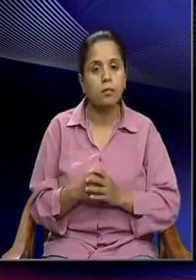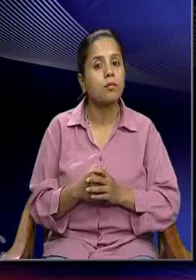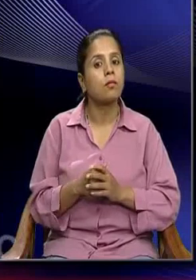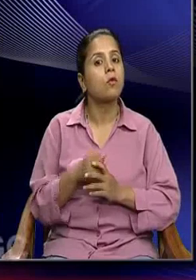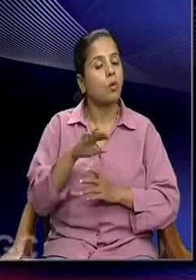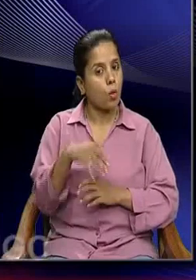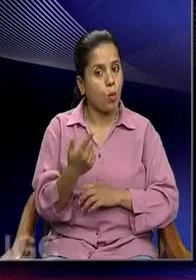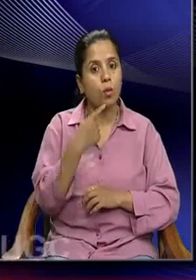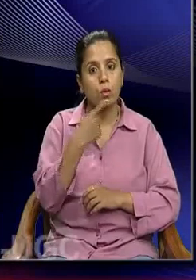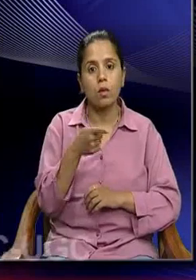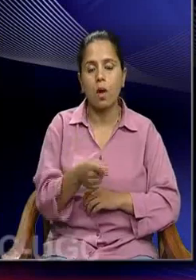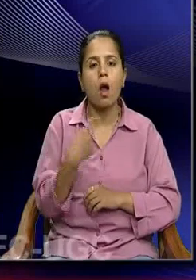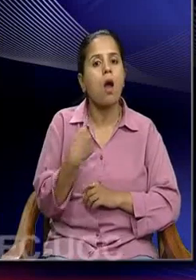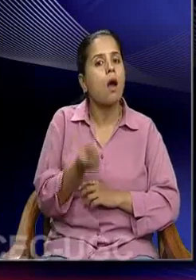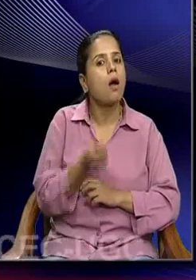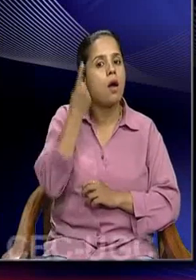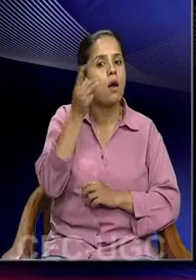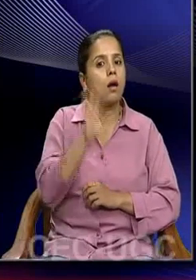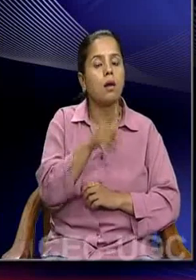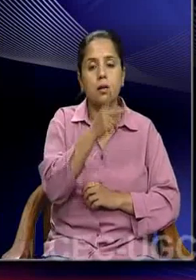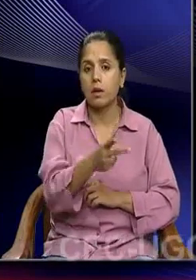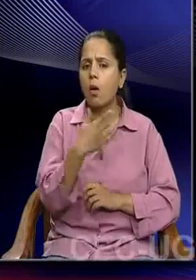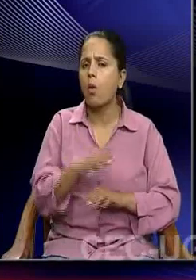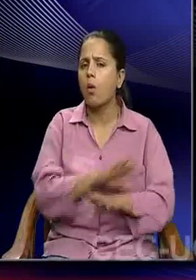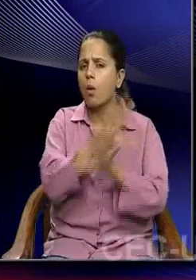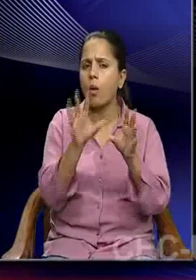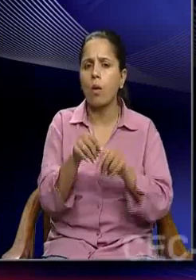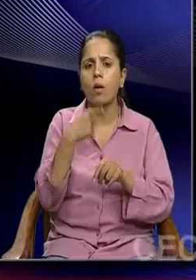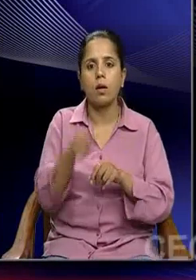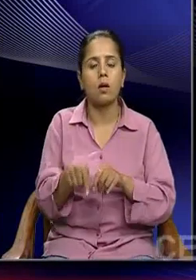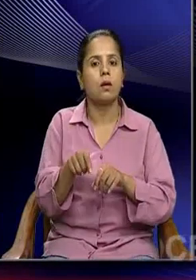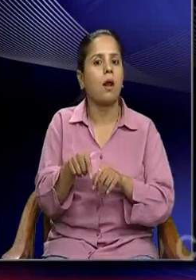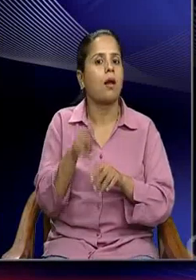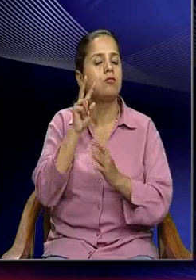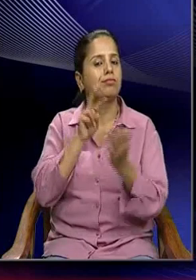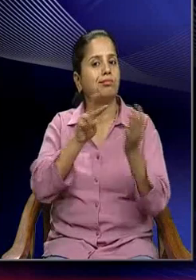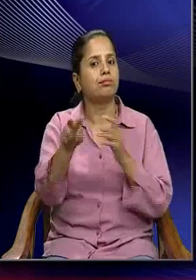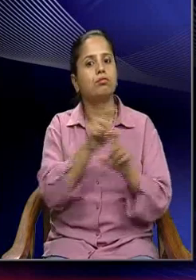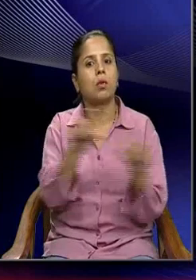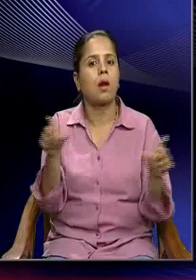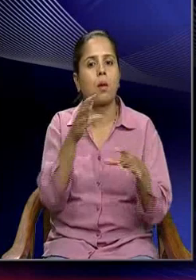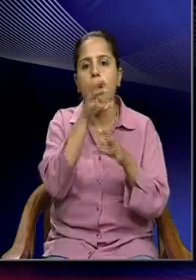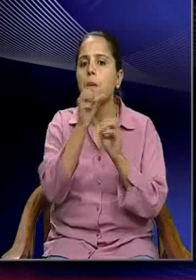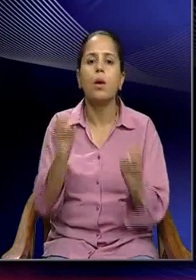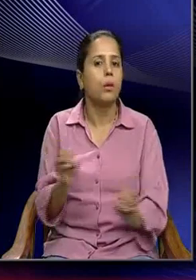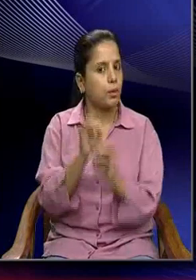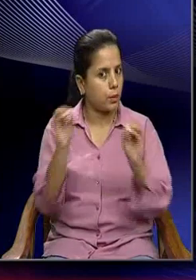and the understanding that everything is transient.